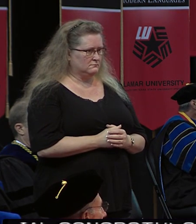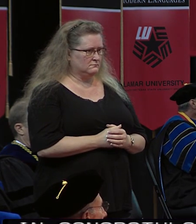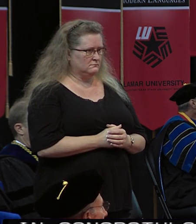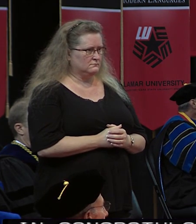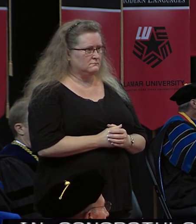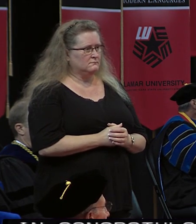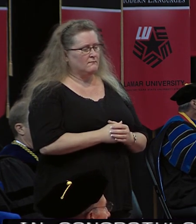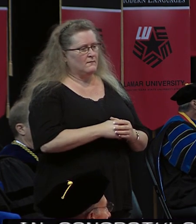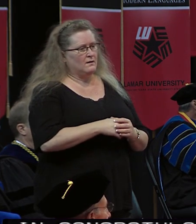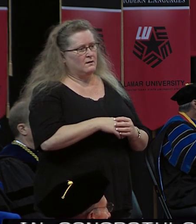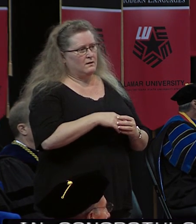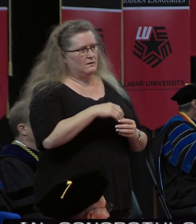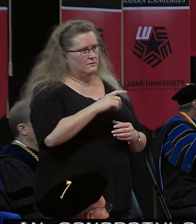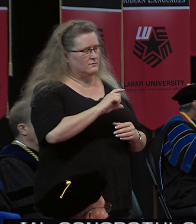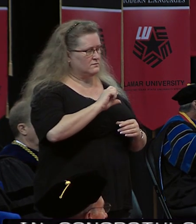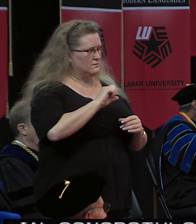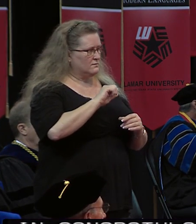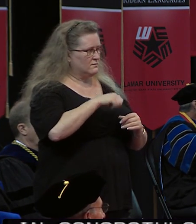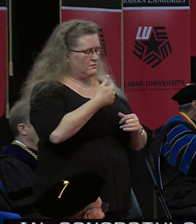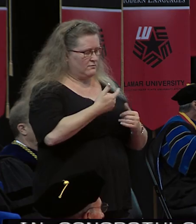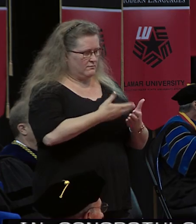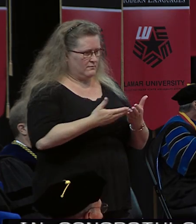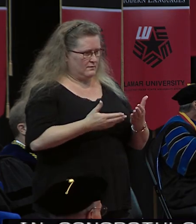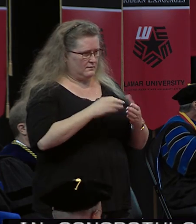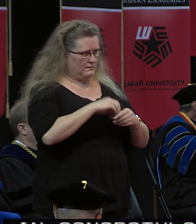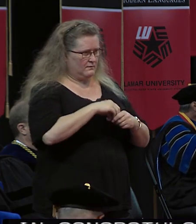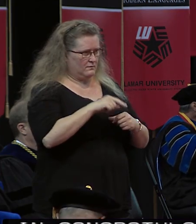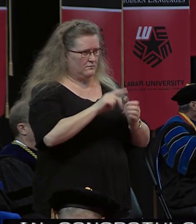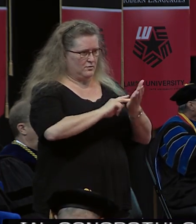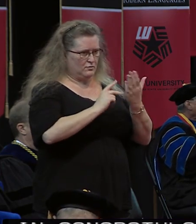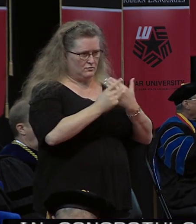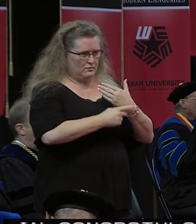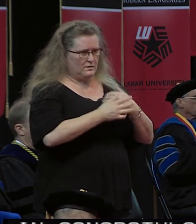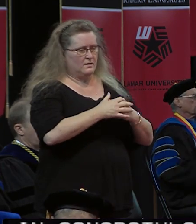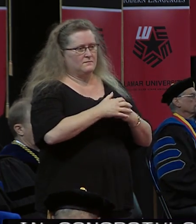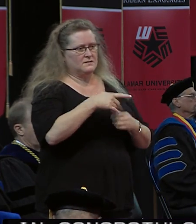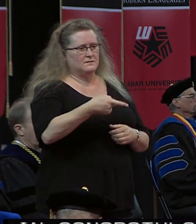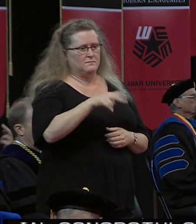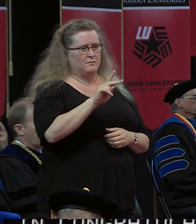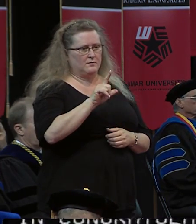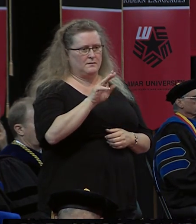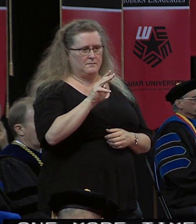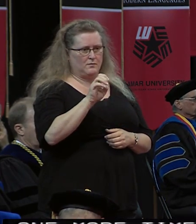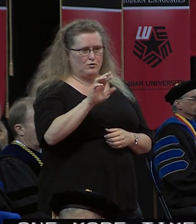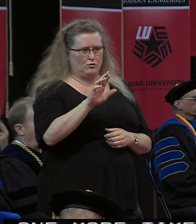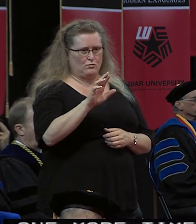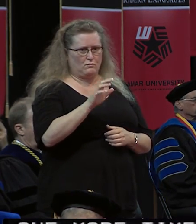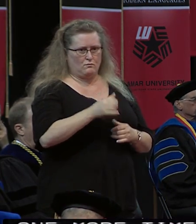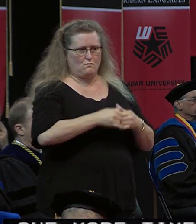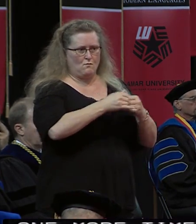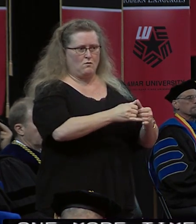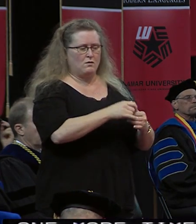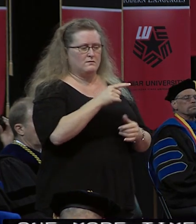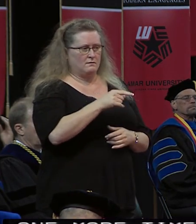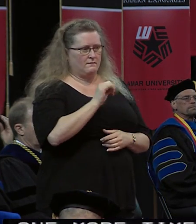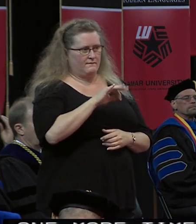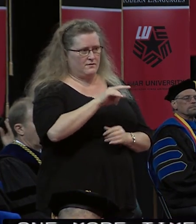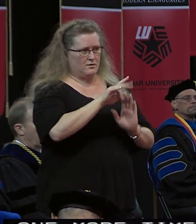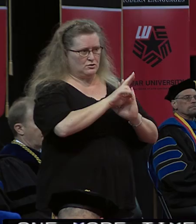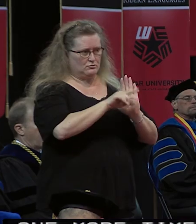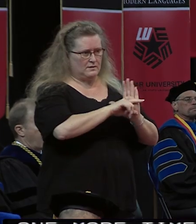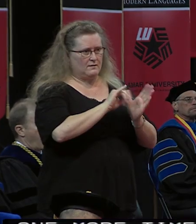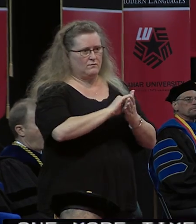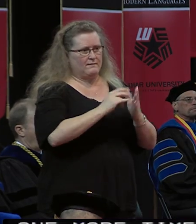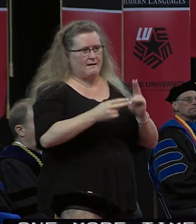And here's one of my favorite parts of the program. The Otho Plummer Award honors the baccalaureate graduate with the highest